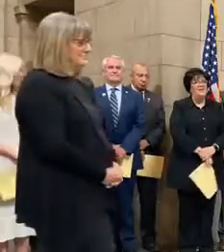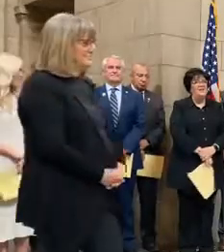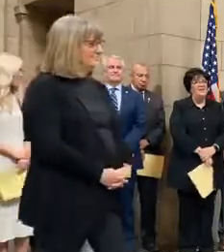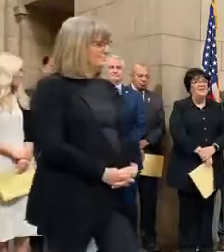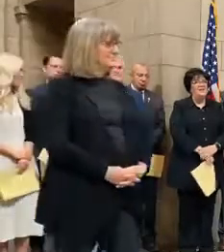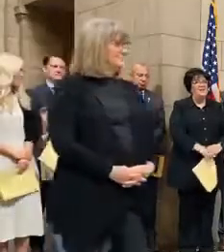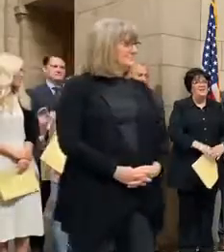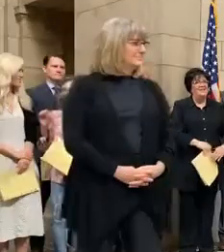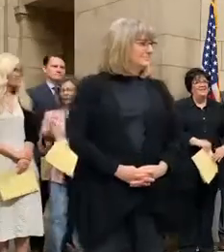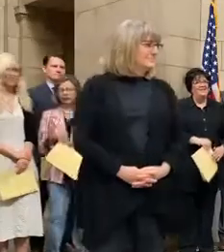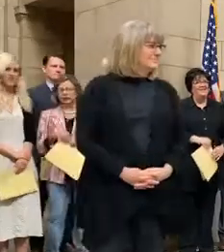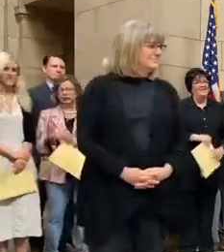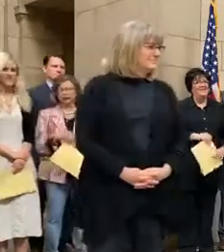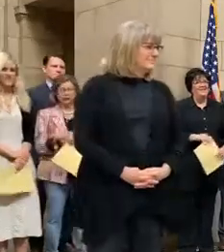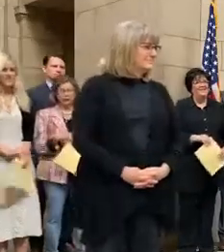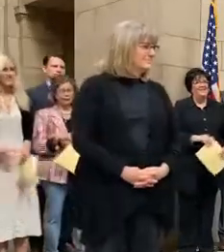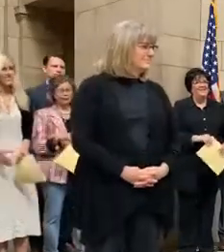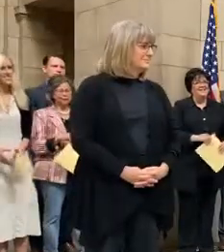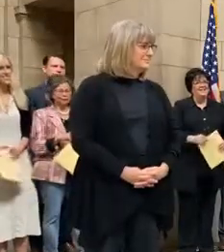All right.